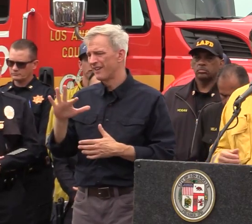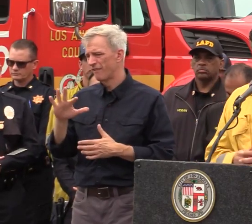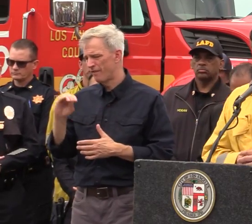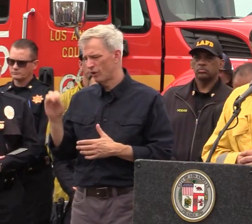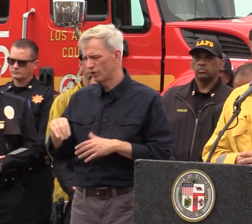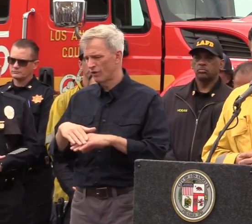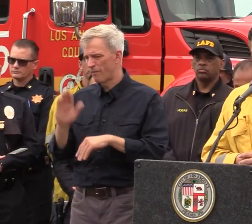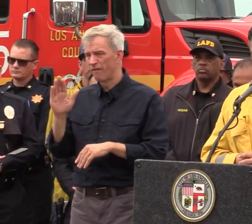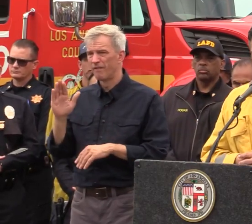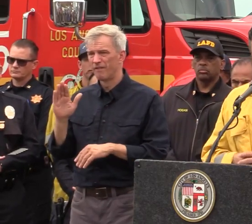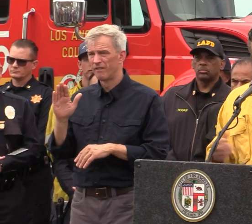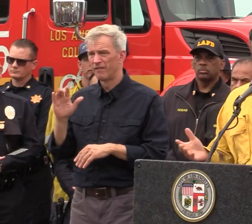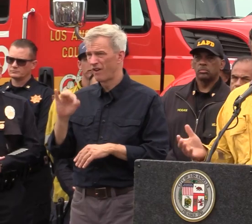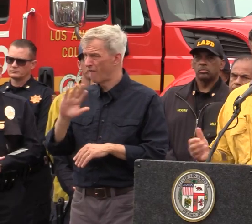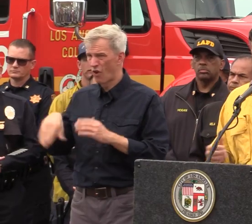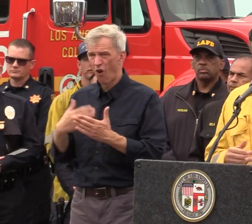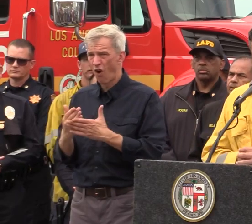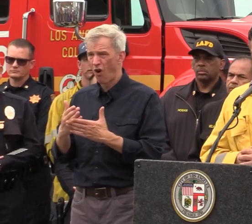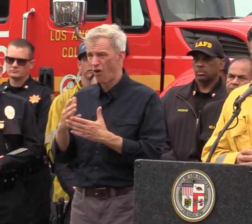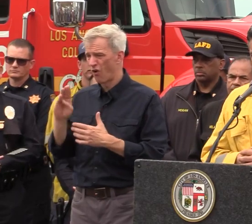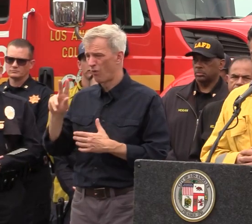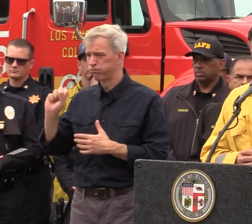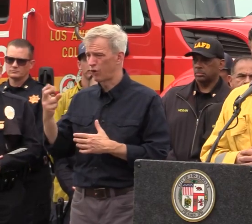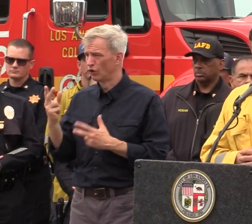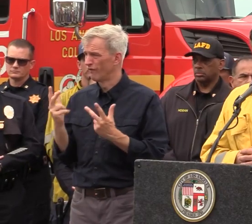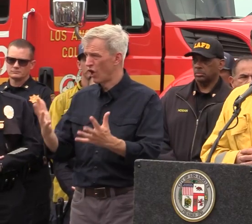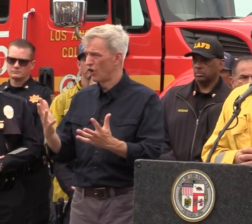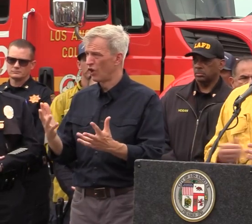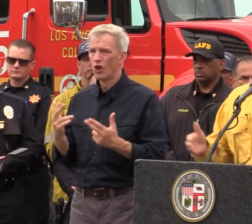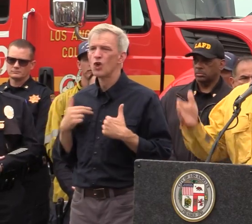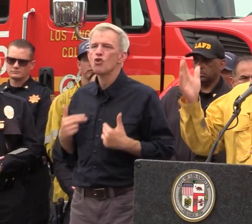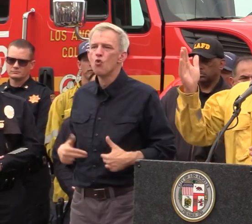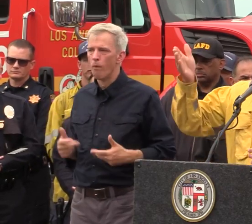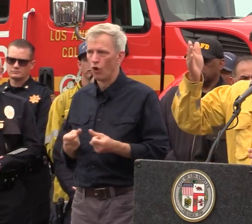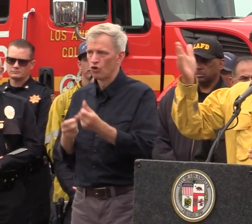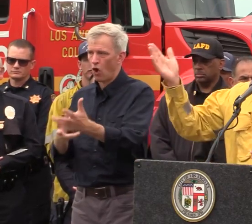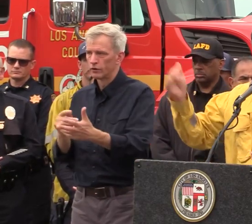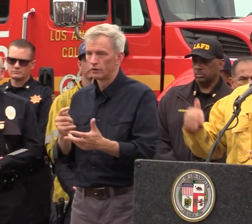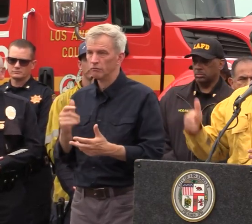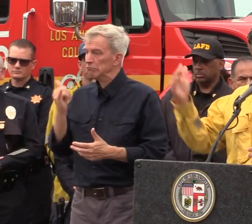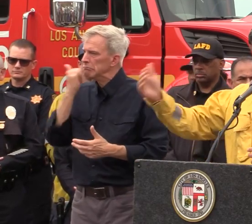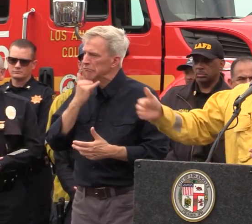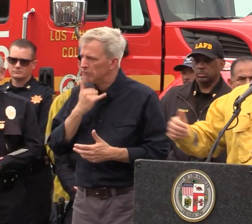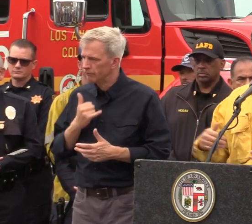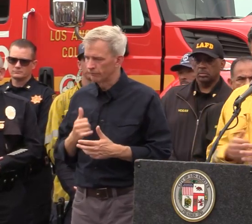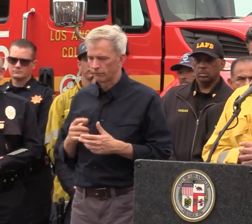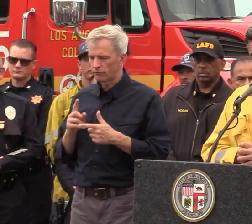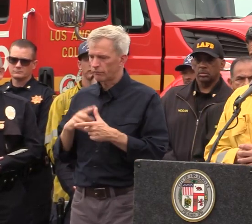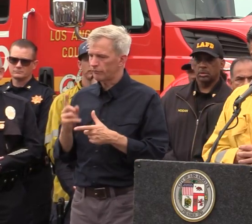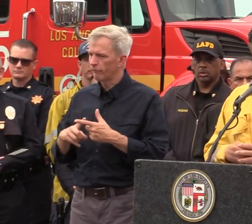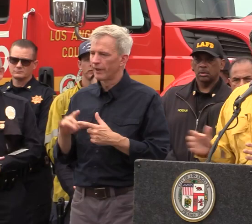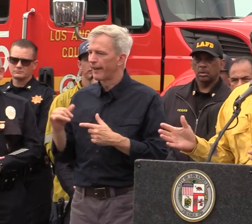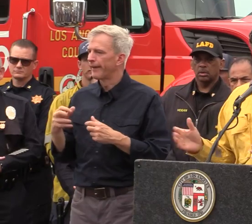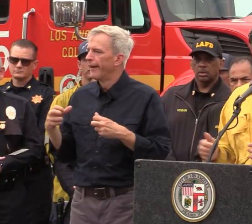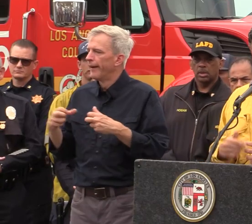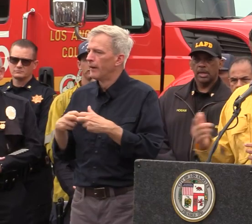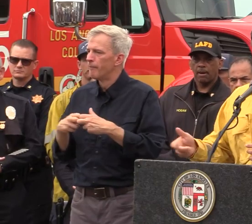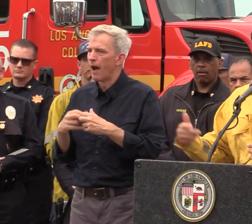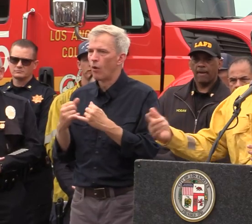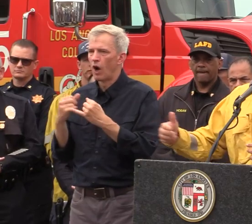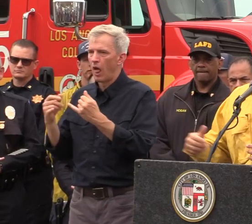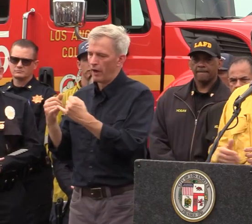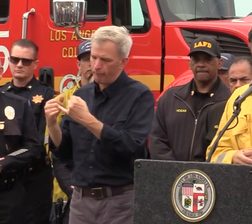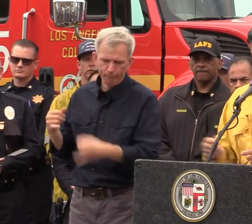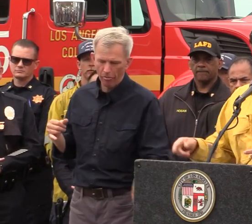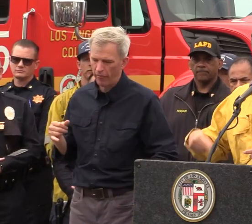brush fires are human caused. Many times it's accidental. It could be a power line falls into the brush. It could be somebody